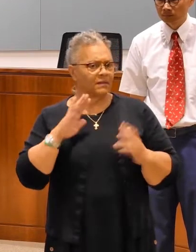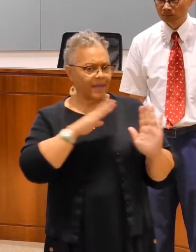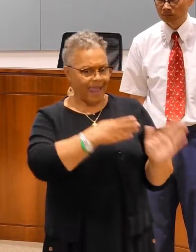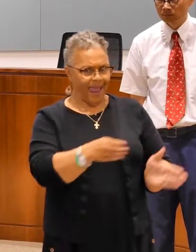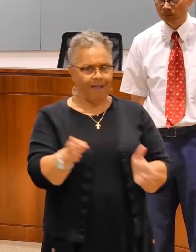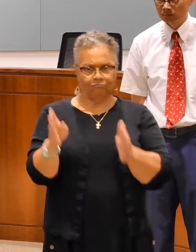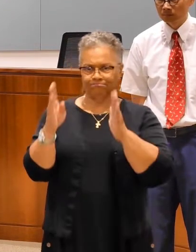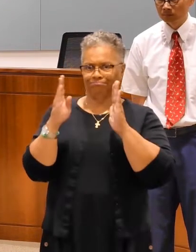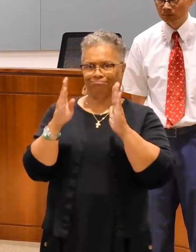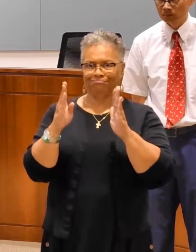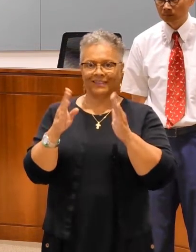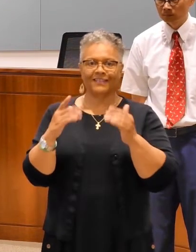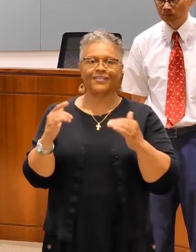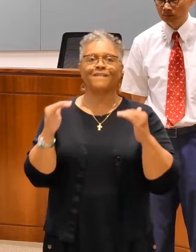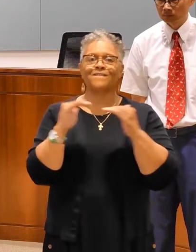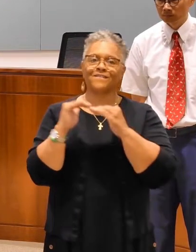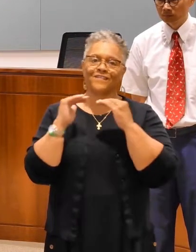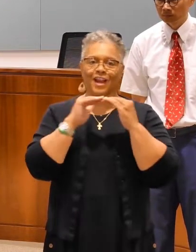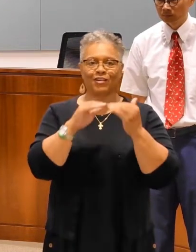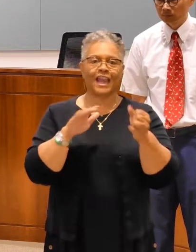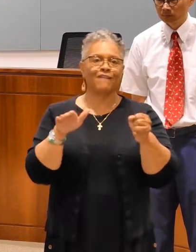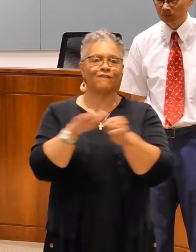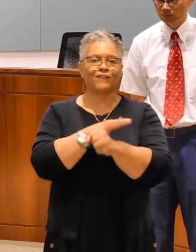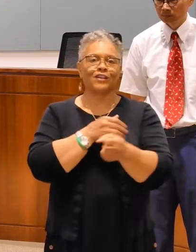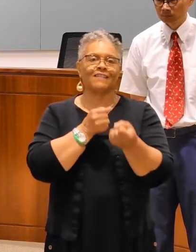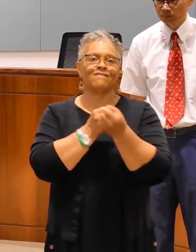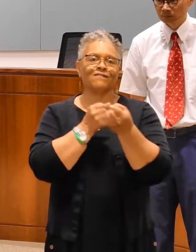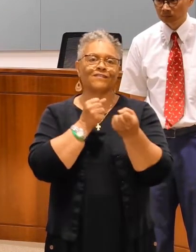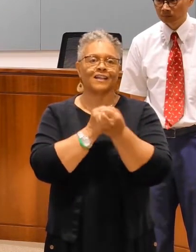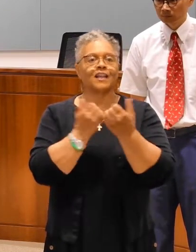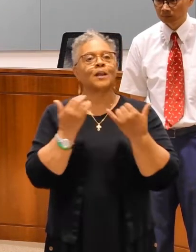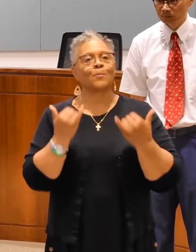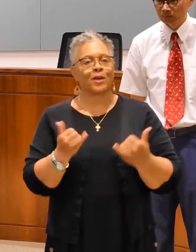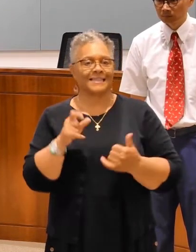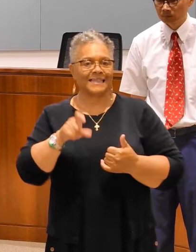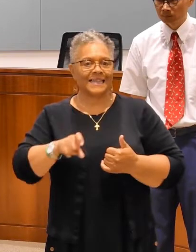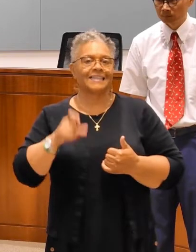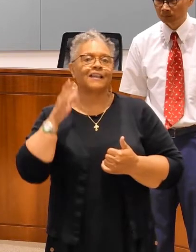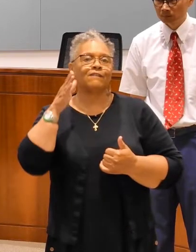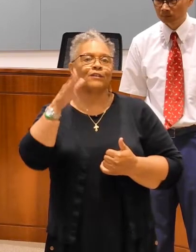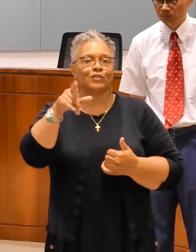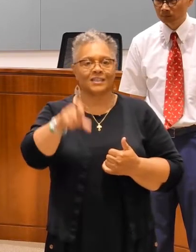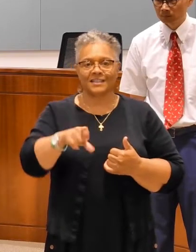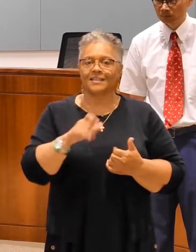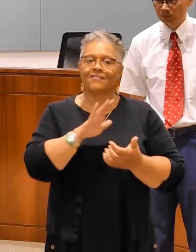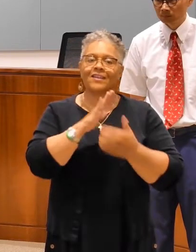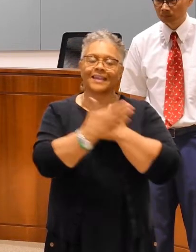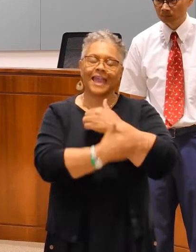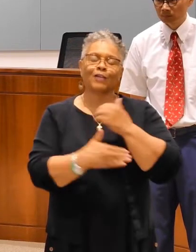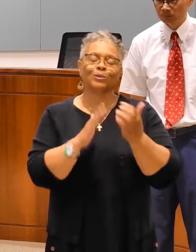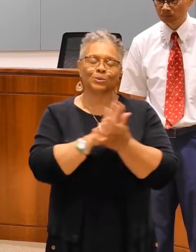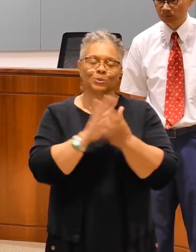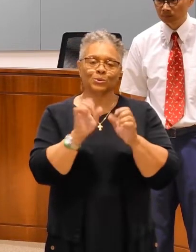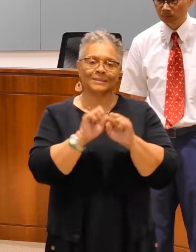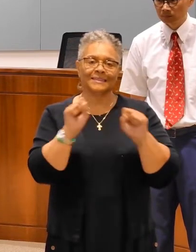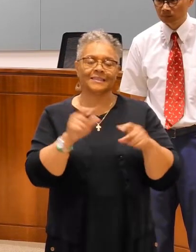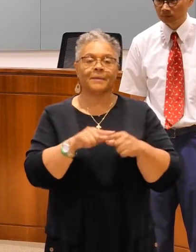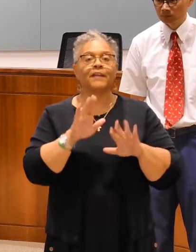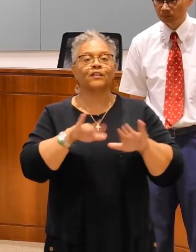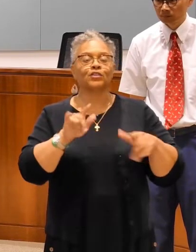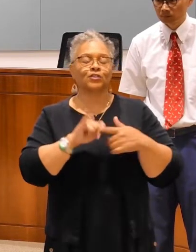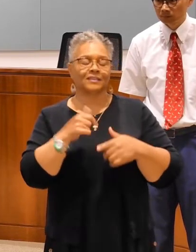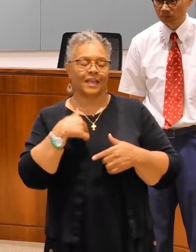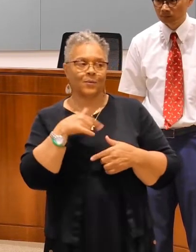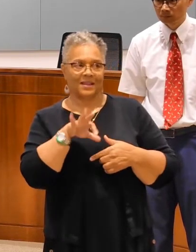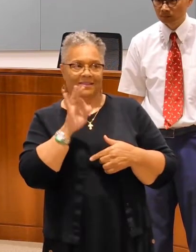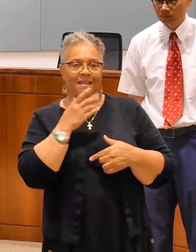to fairly and fully funding the present needs, the future needs of our county school system and the children that we find there in our care